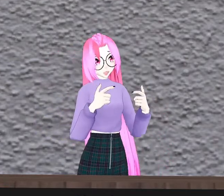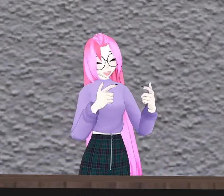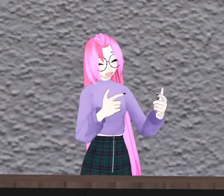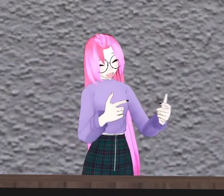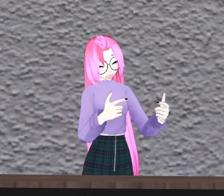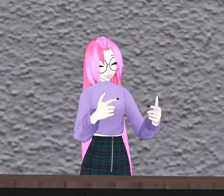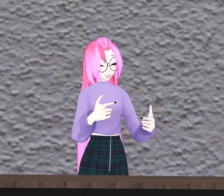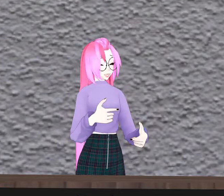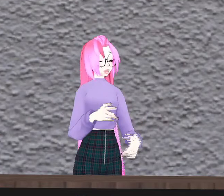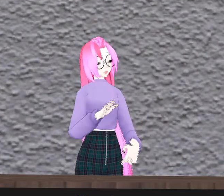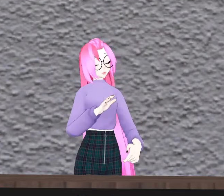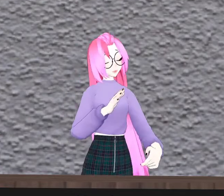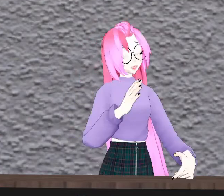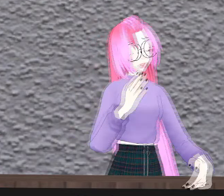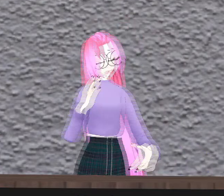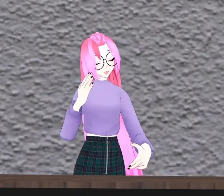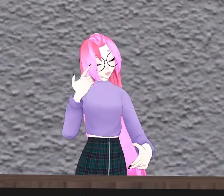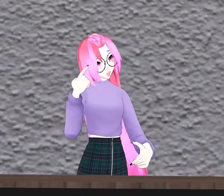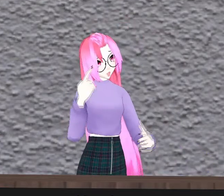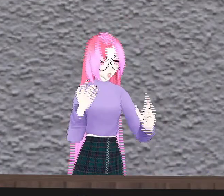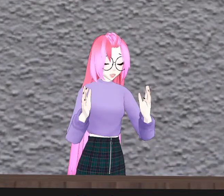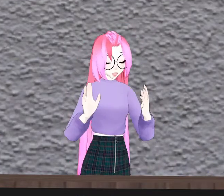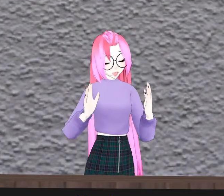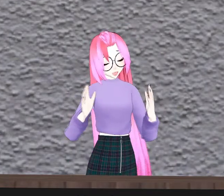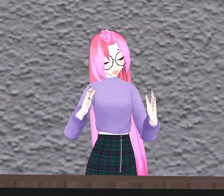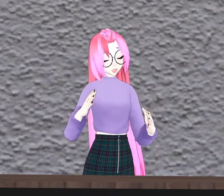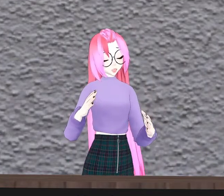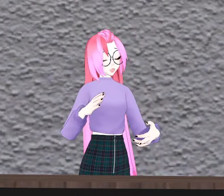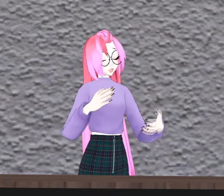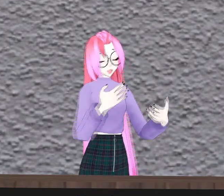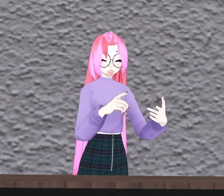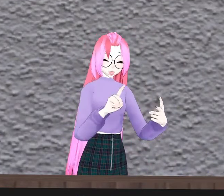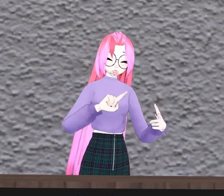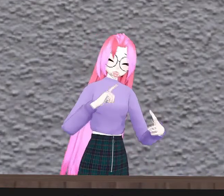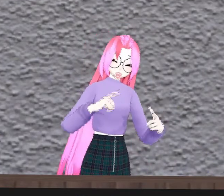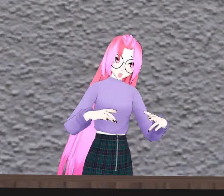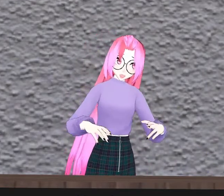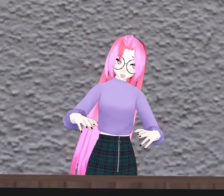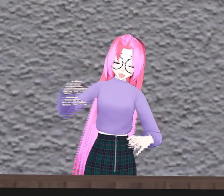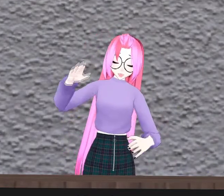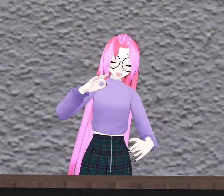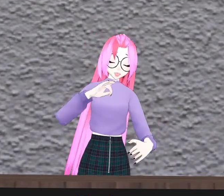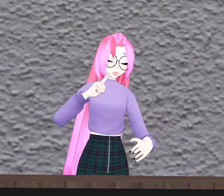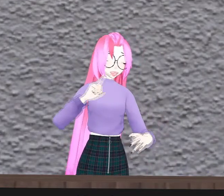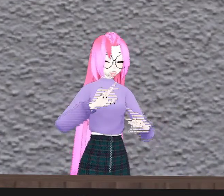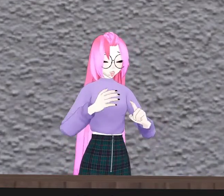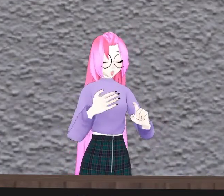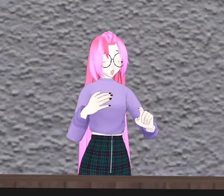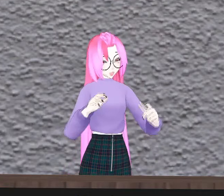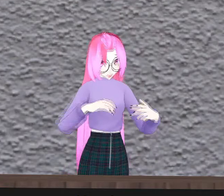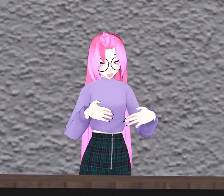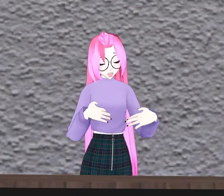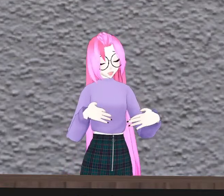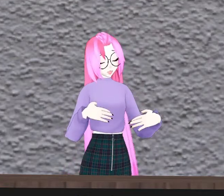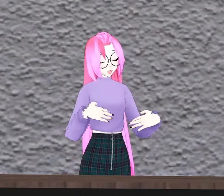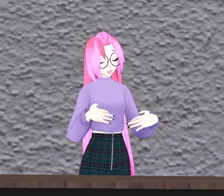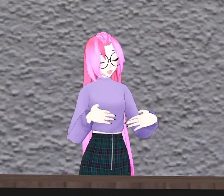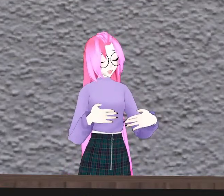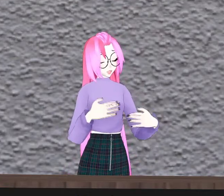my glasses. So think of it as kind of like a comparison, right? Somebody who grew up in deaf culture and they have this culture and it's something